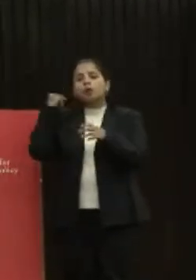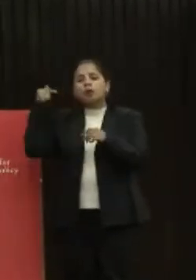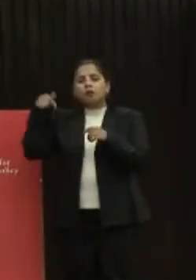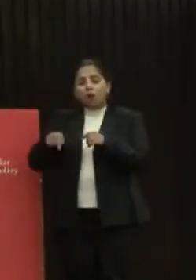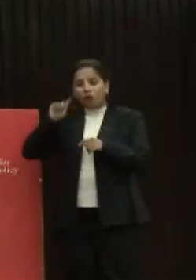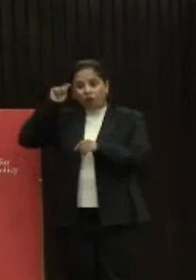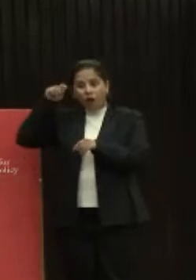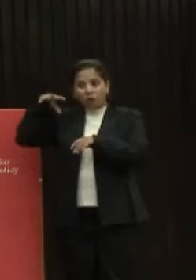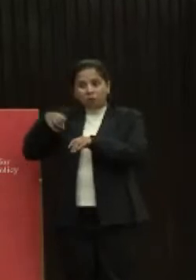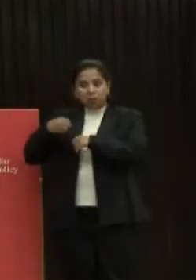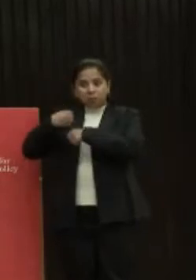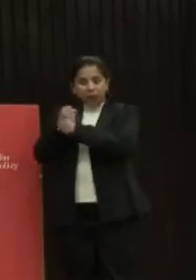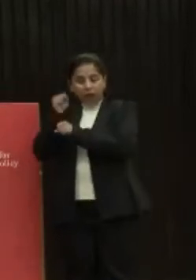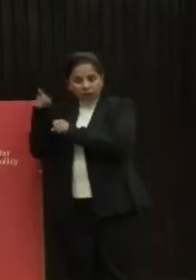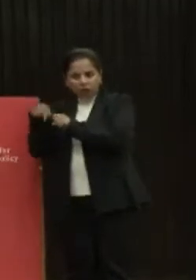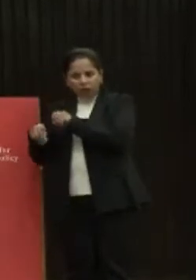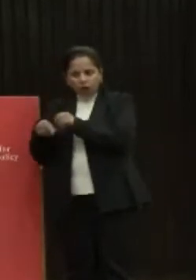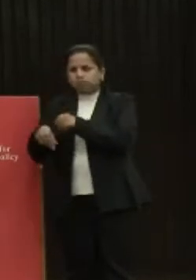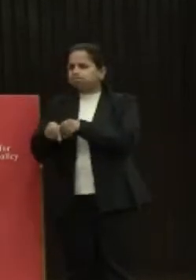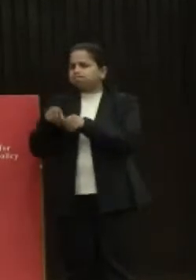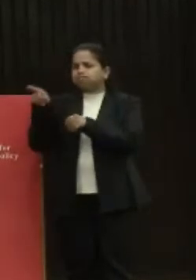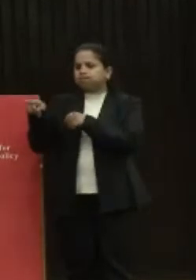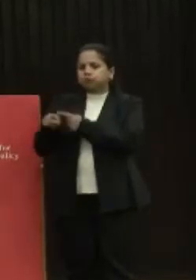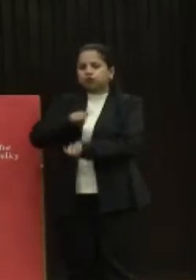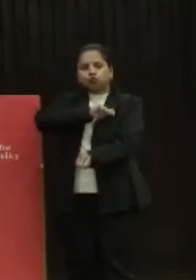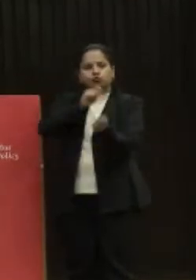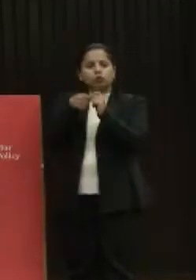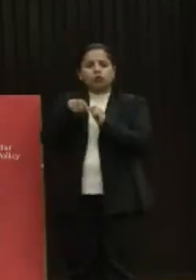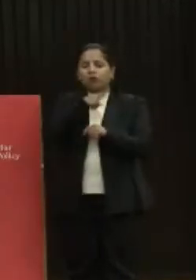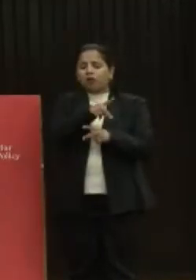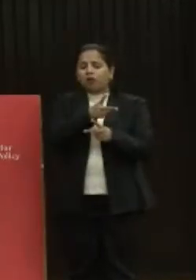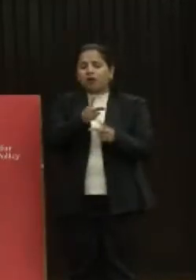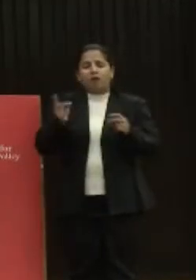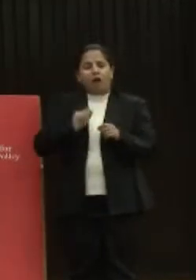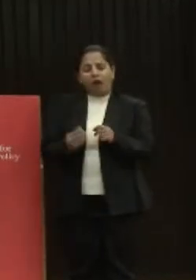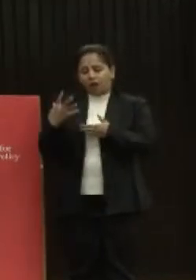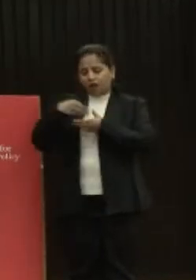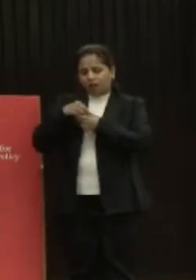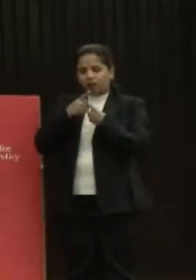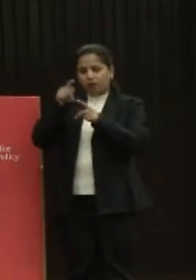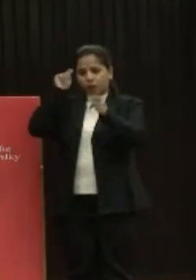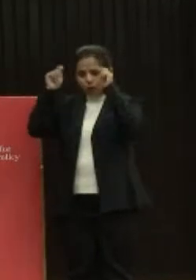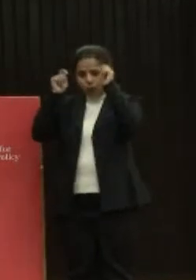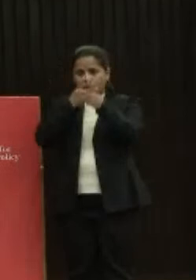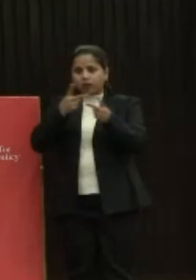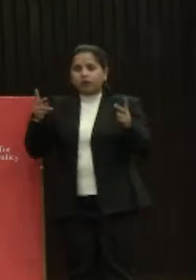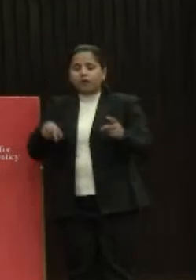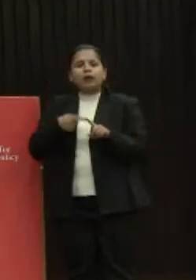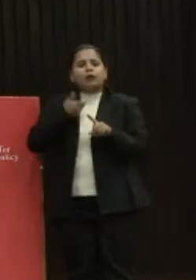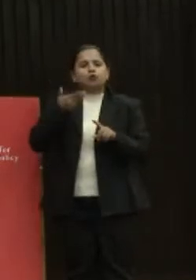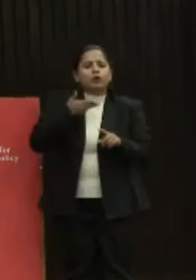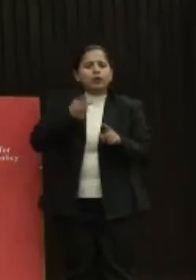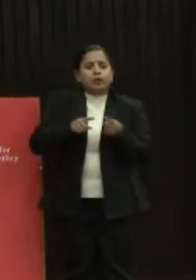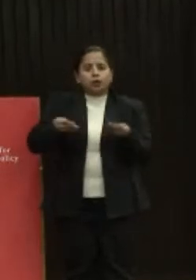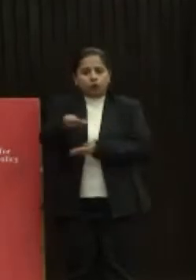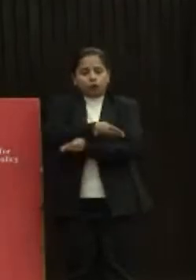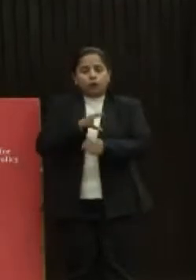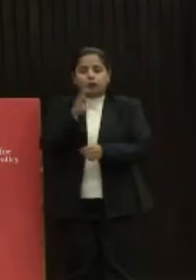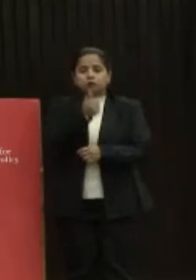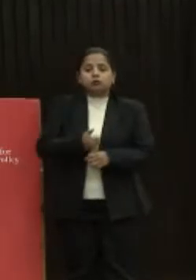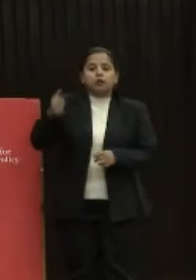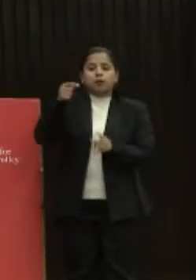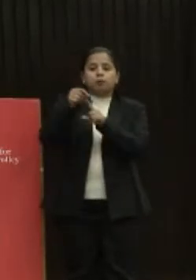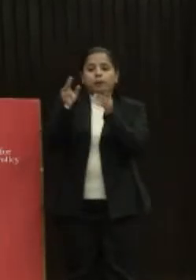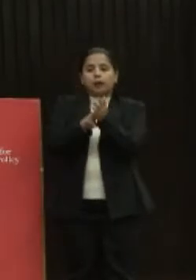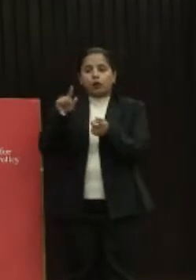system than Dr. Debroy. He's a man of many avatars rolled into one. By training an economist, he's the chairman of the Prime